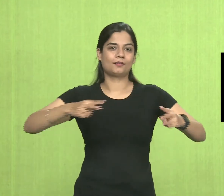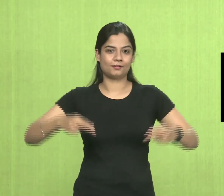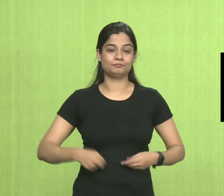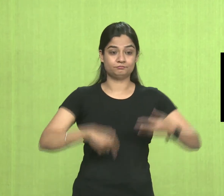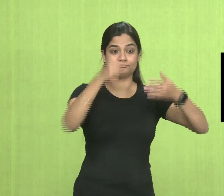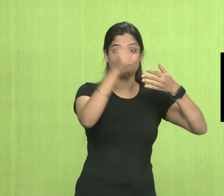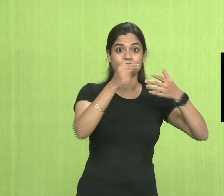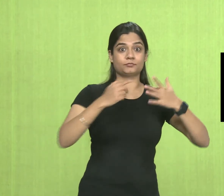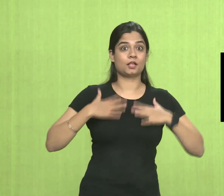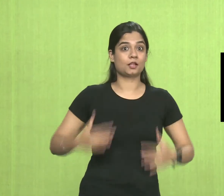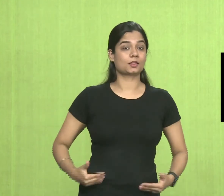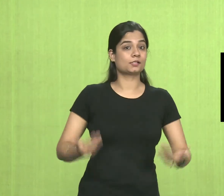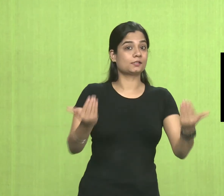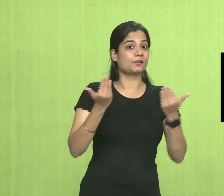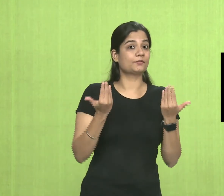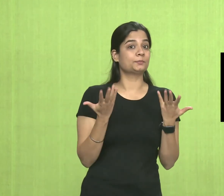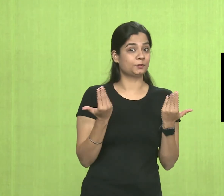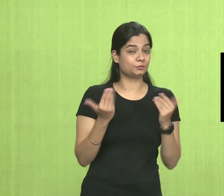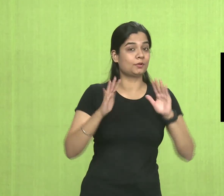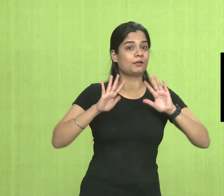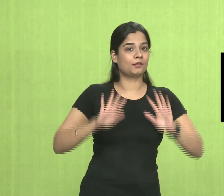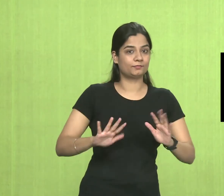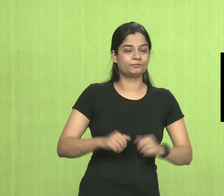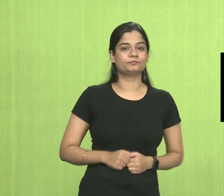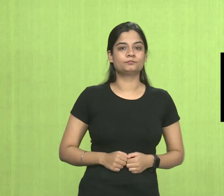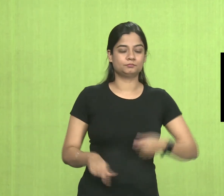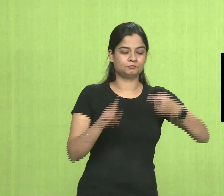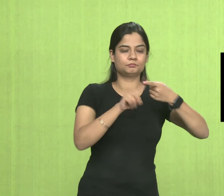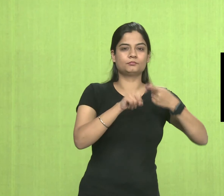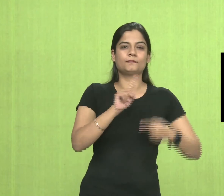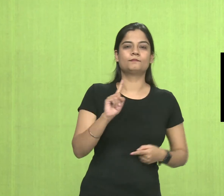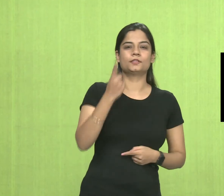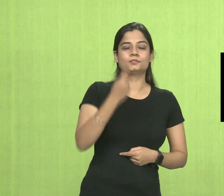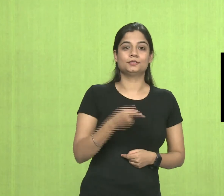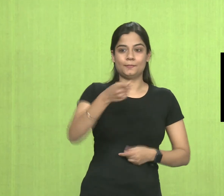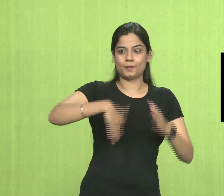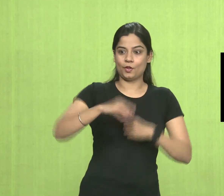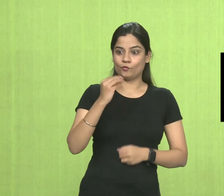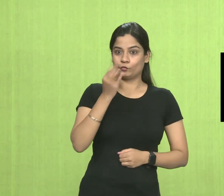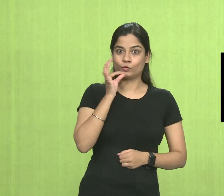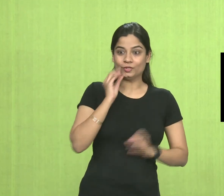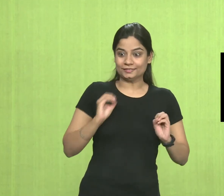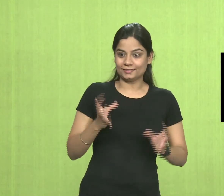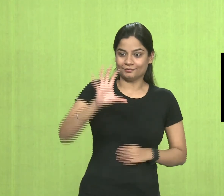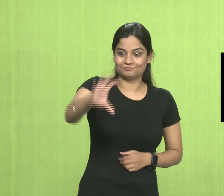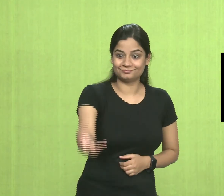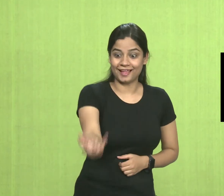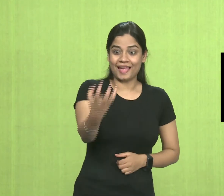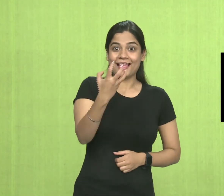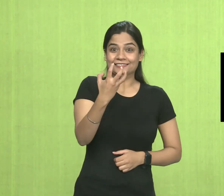etc. There are certain things which can help you in protecting the nutrients. First and foremost, whenever you are planning to eat the